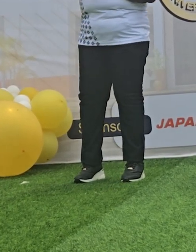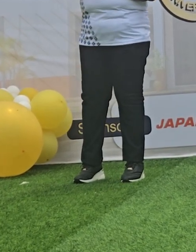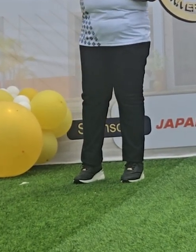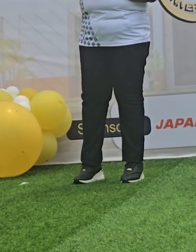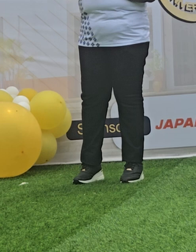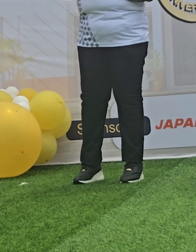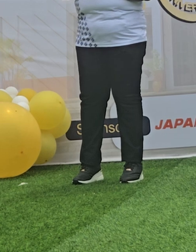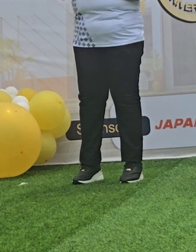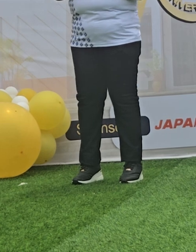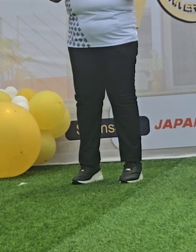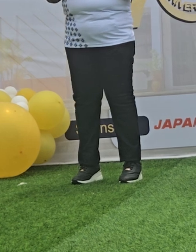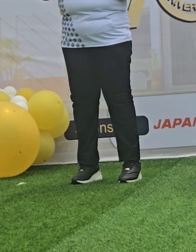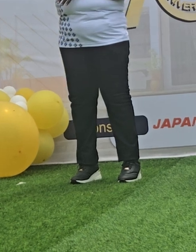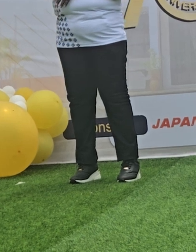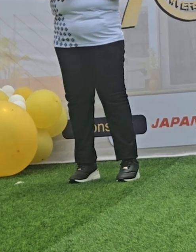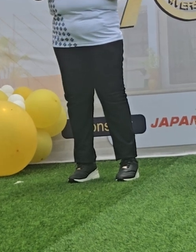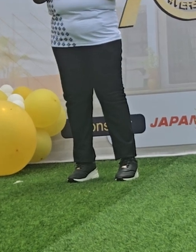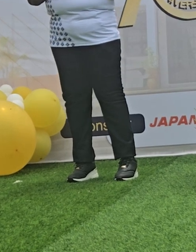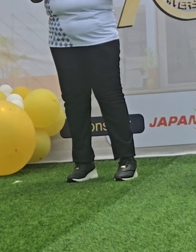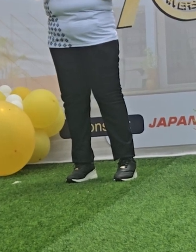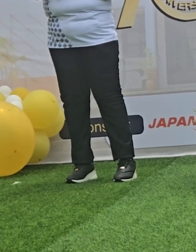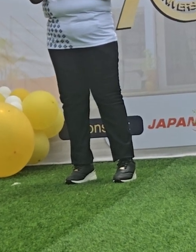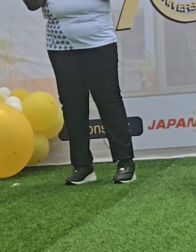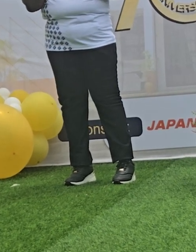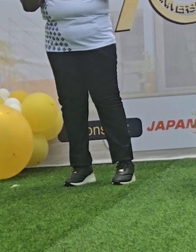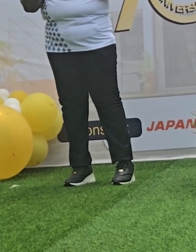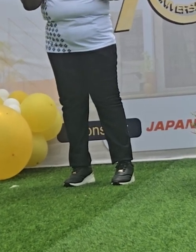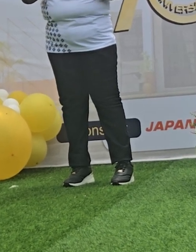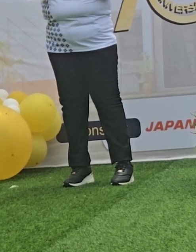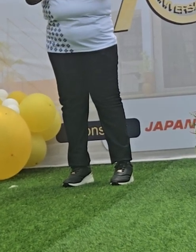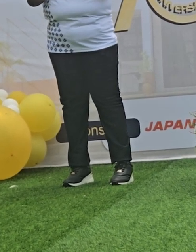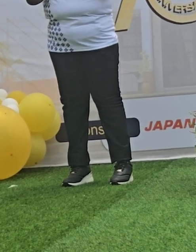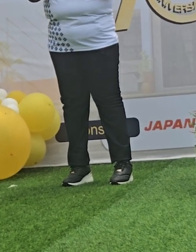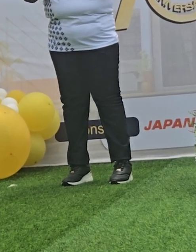1,713 in 2000 and reached